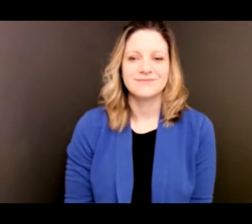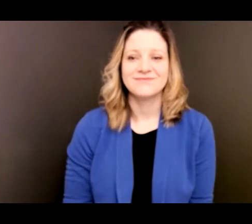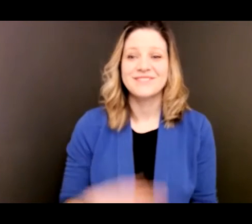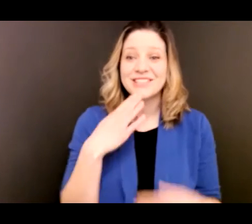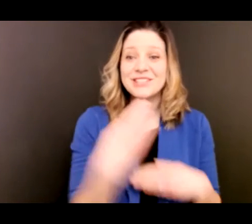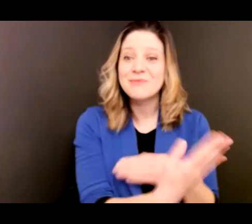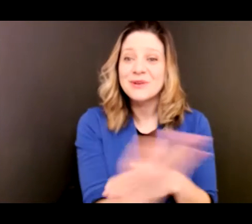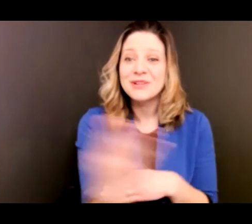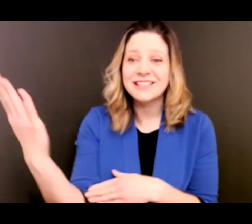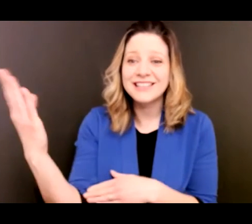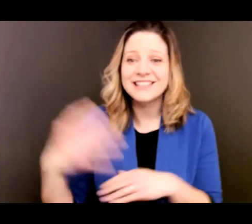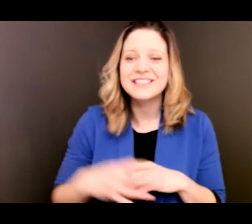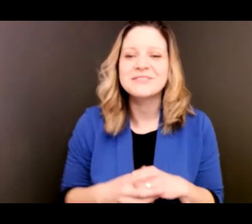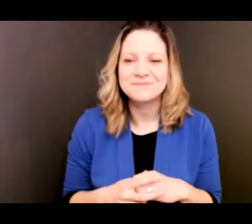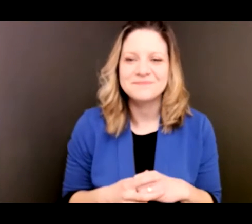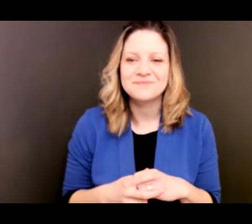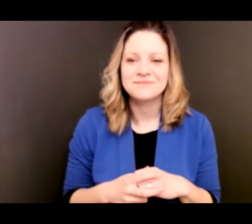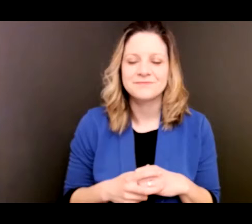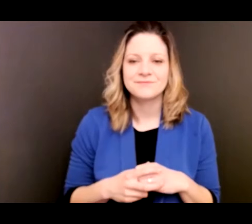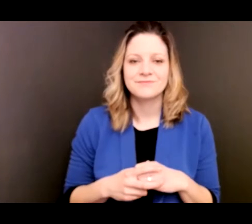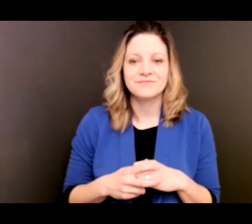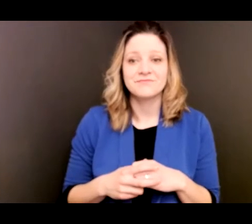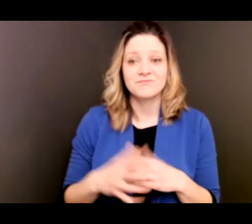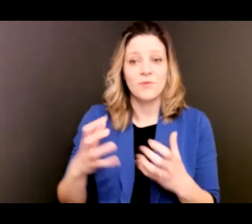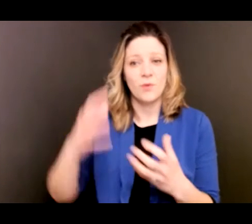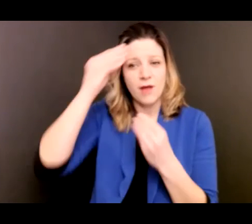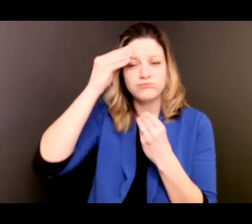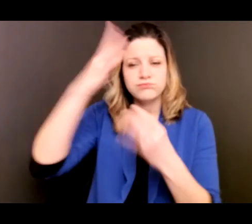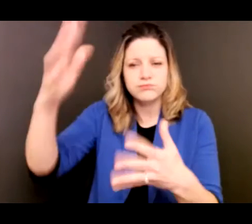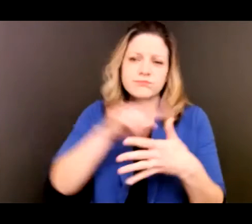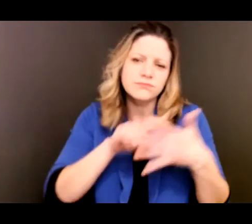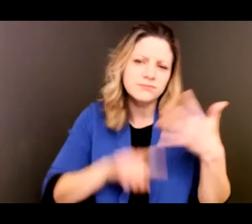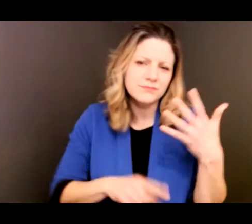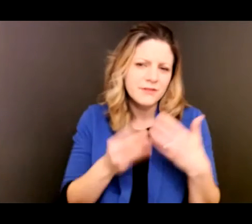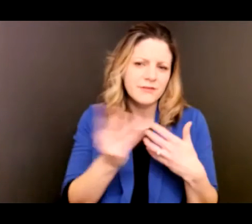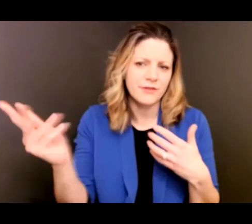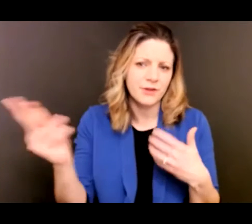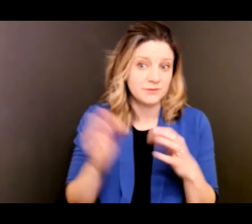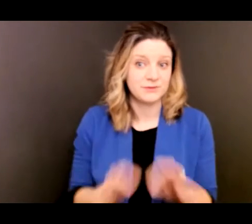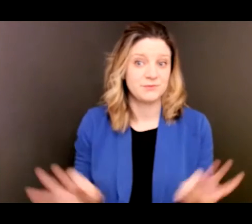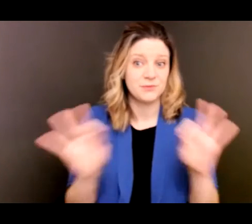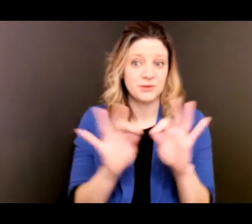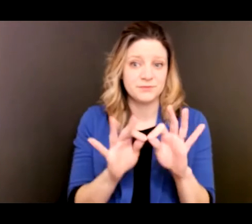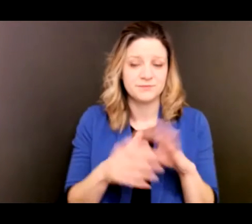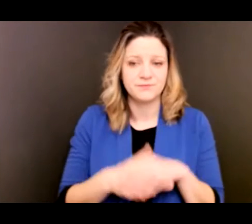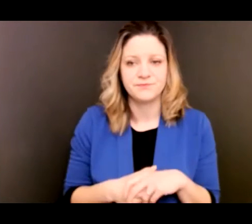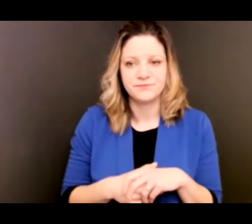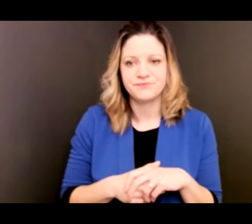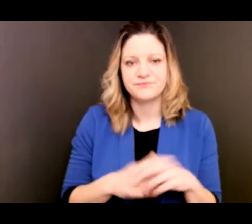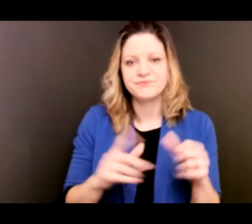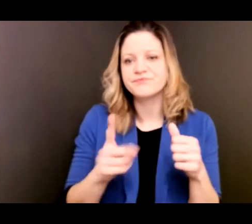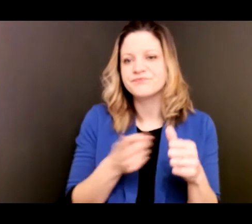Good morning. We have a few important updates to share with all of you. Our first update is